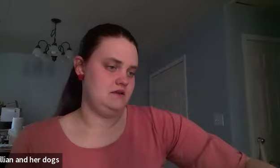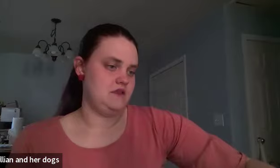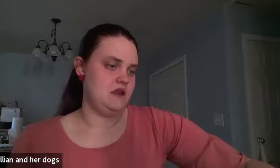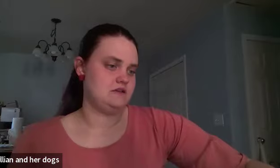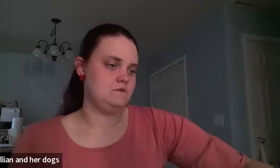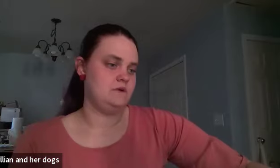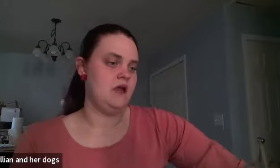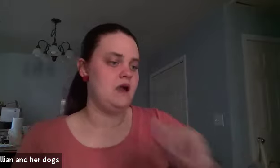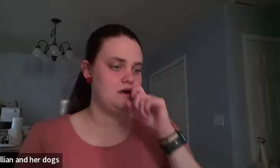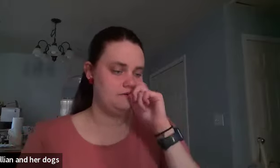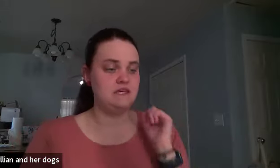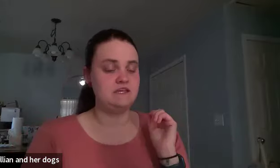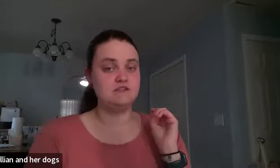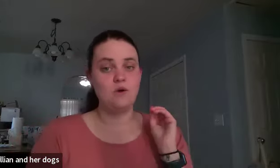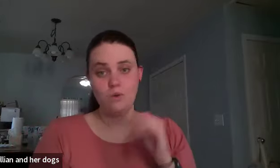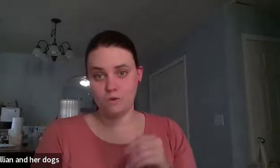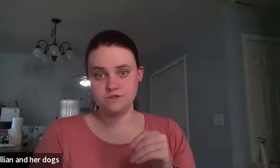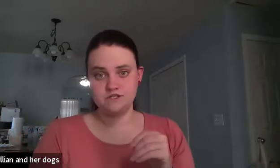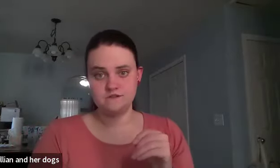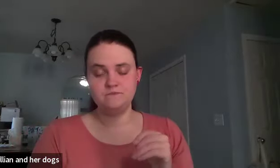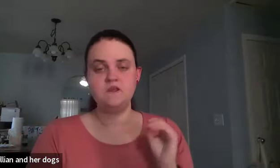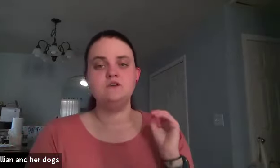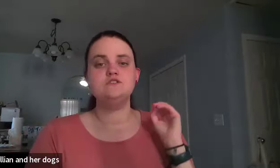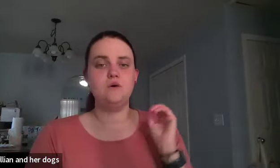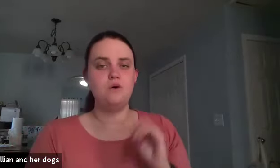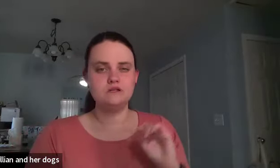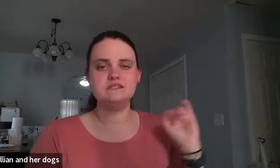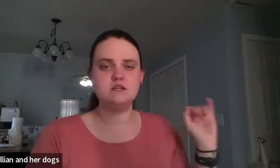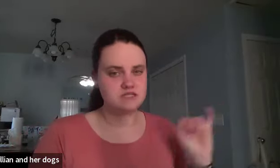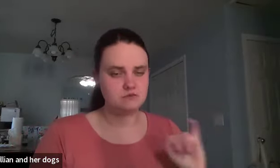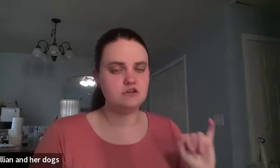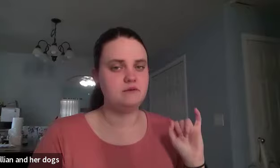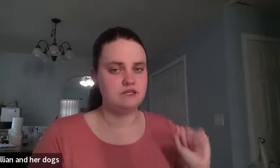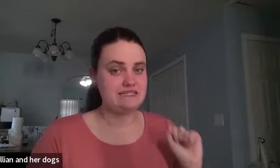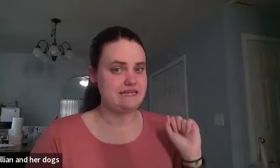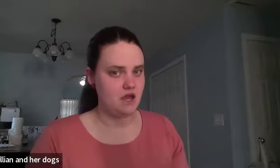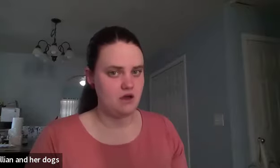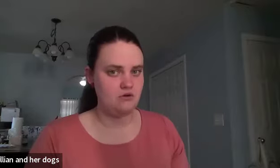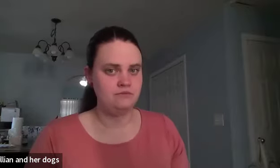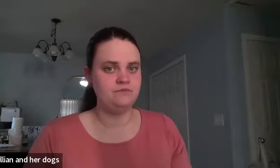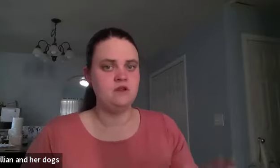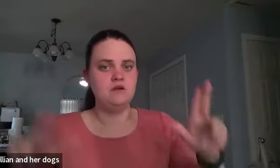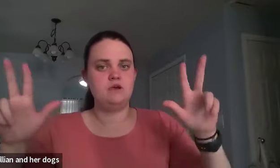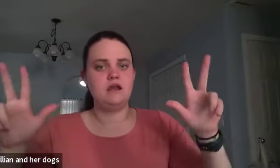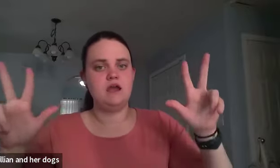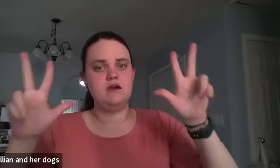side. The next one we have is horse. So horse is going to be similar like we did to cow. We're going to